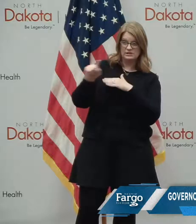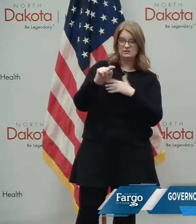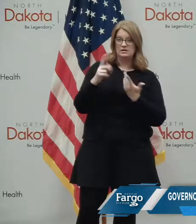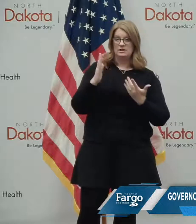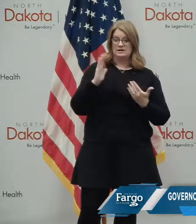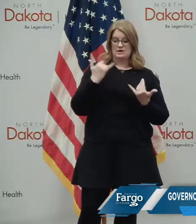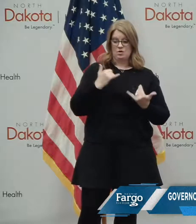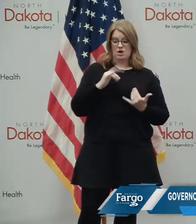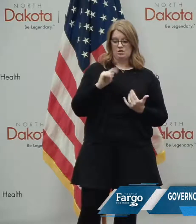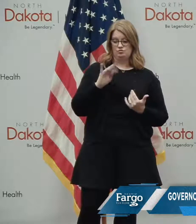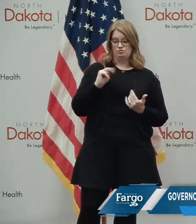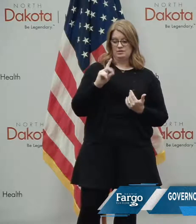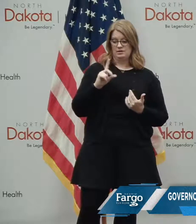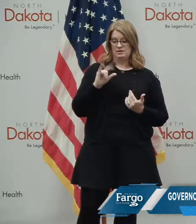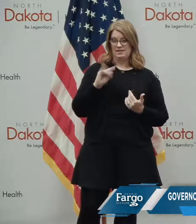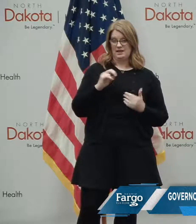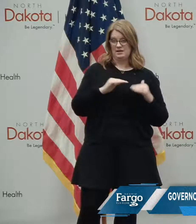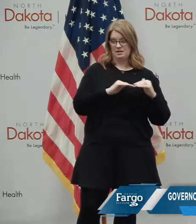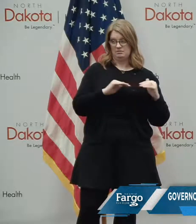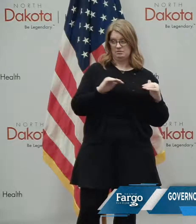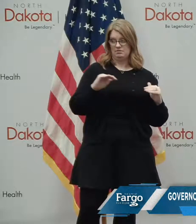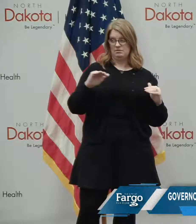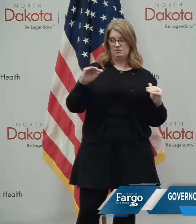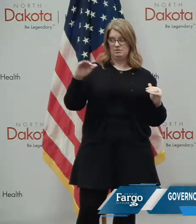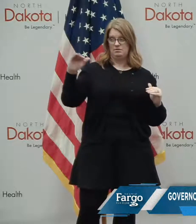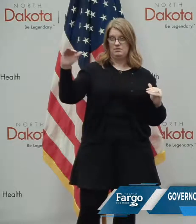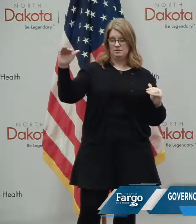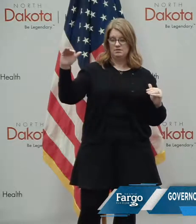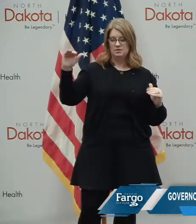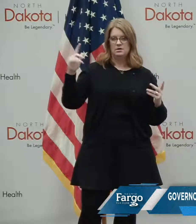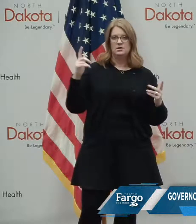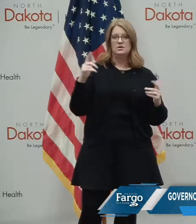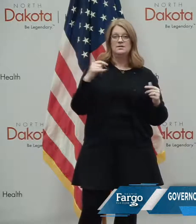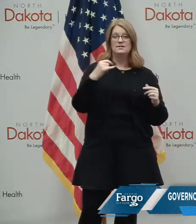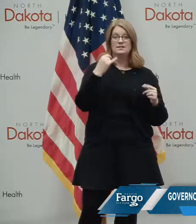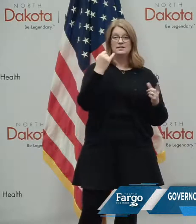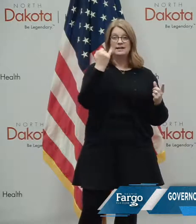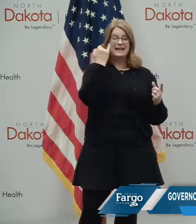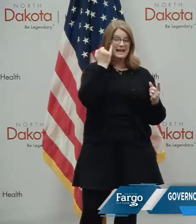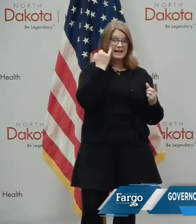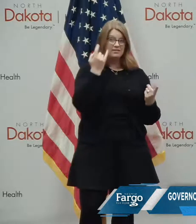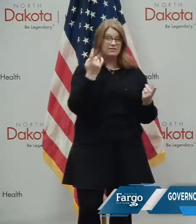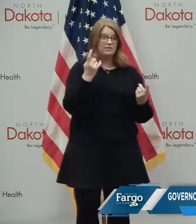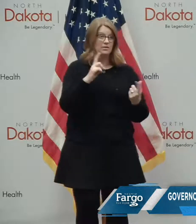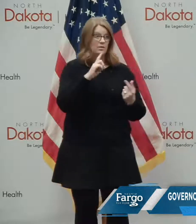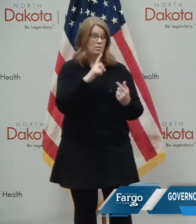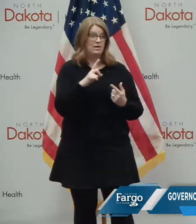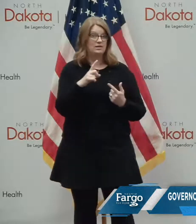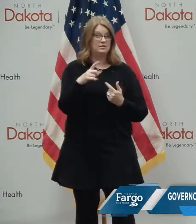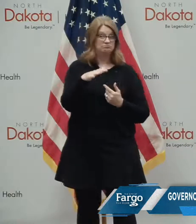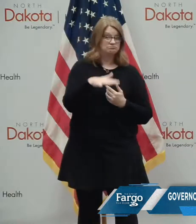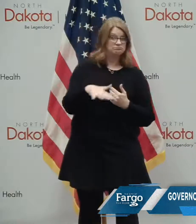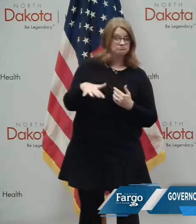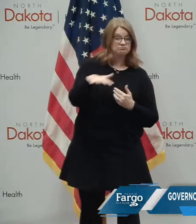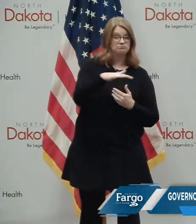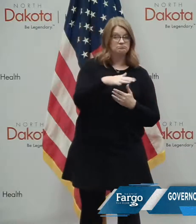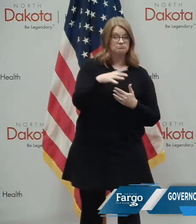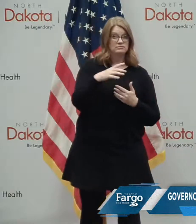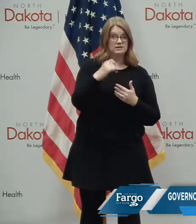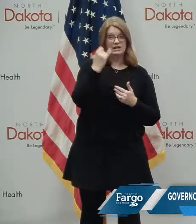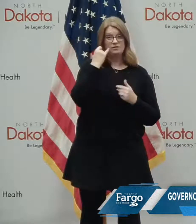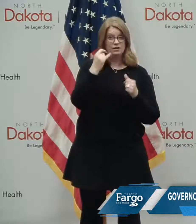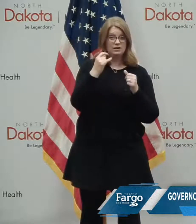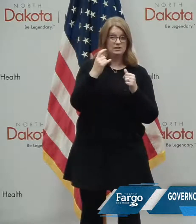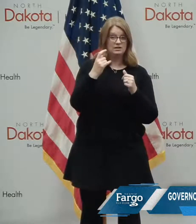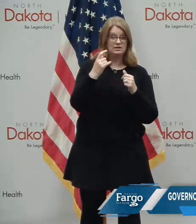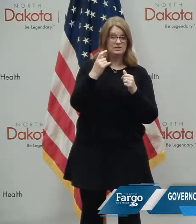have and then they continue it. And if we don't see increased compliance around mitigation, continue to see